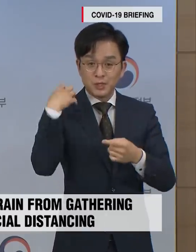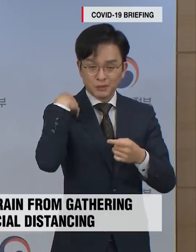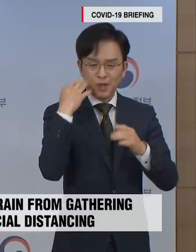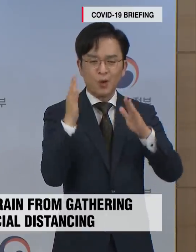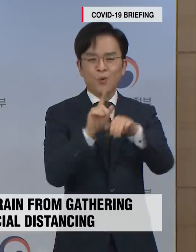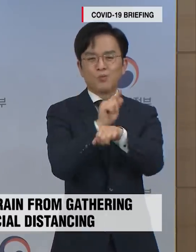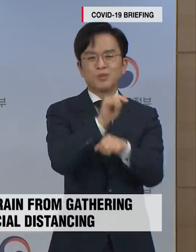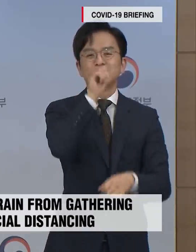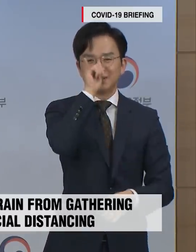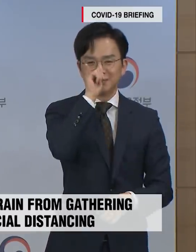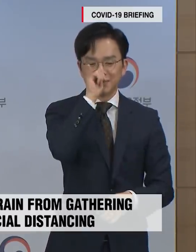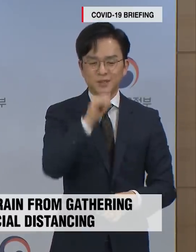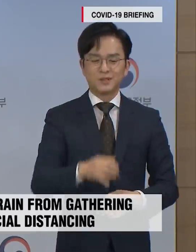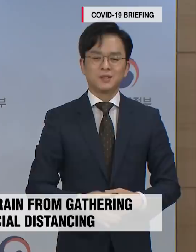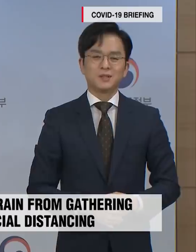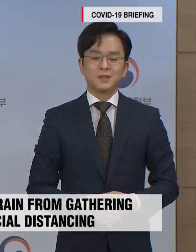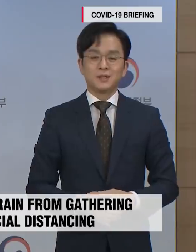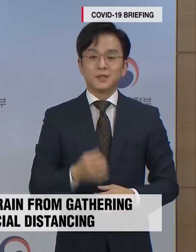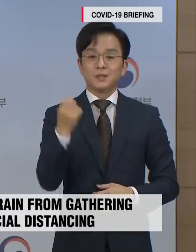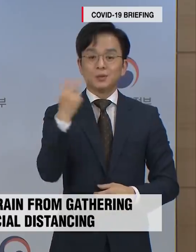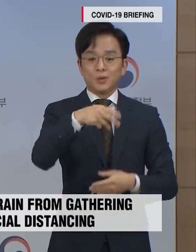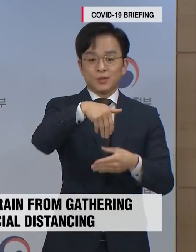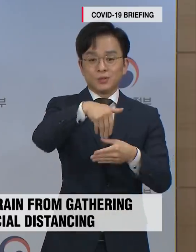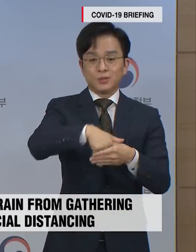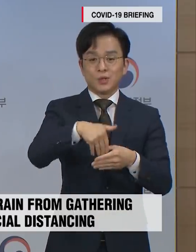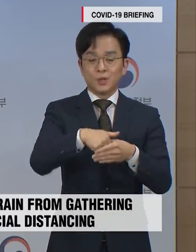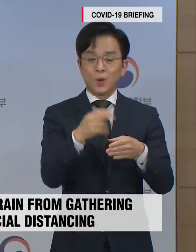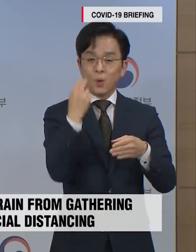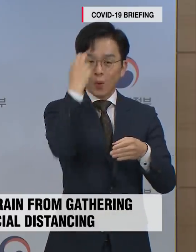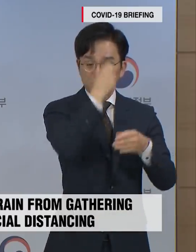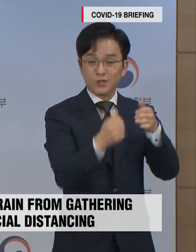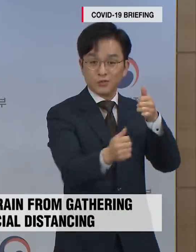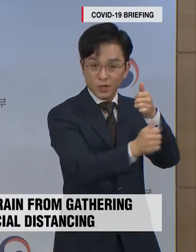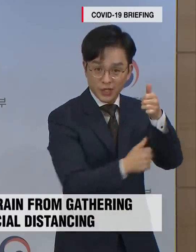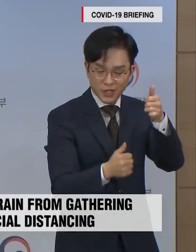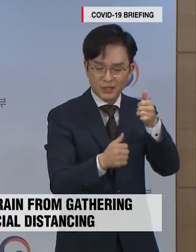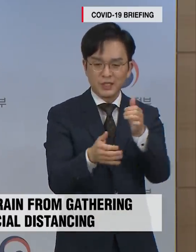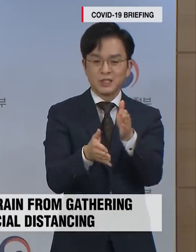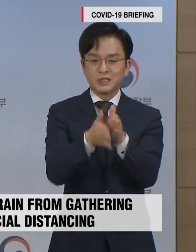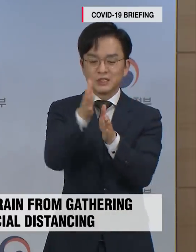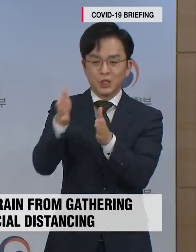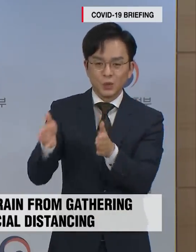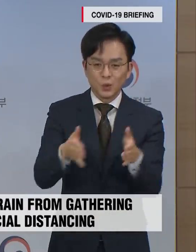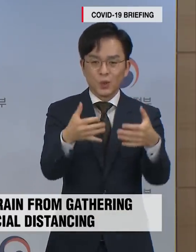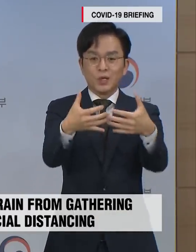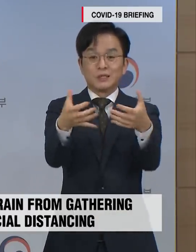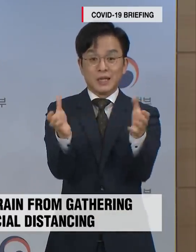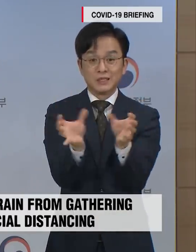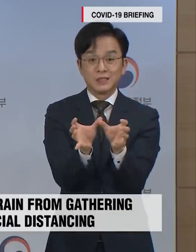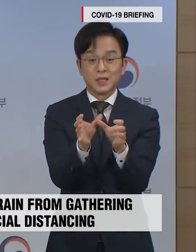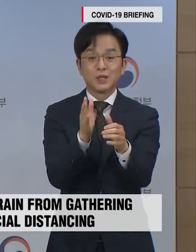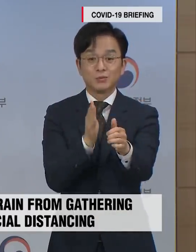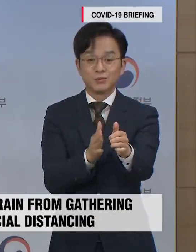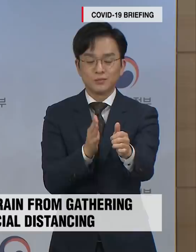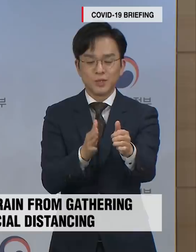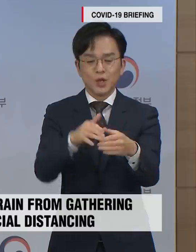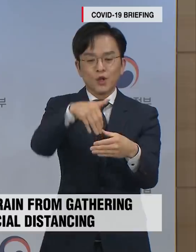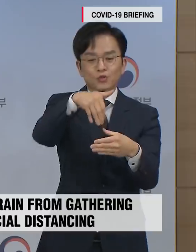voting. And this will be monitored by the personnel. And also for the local